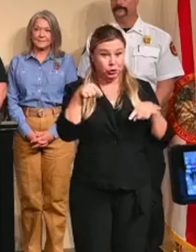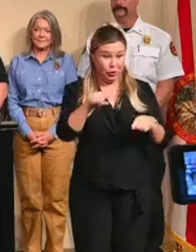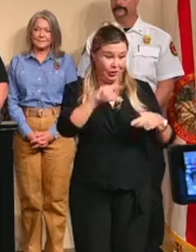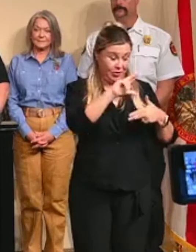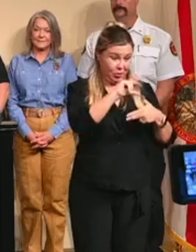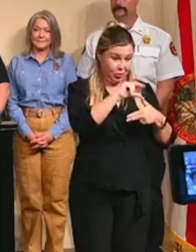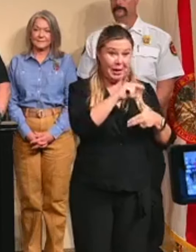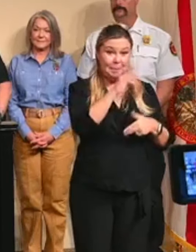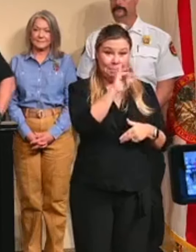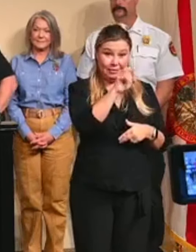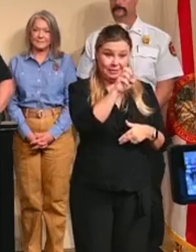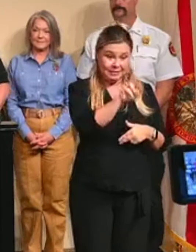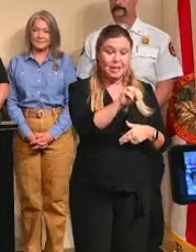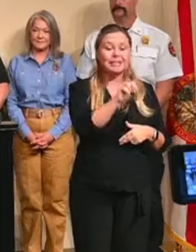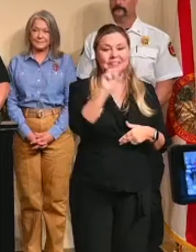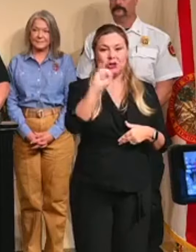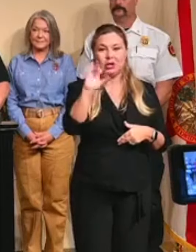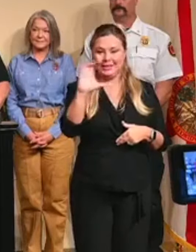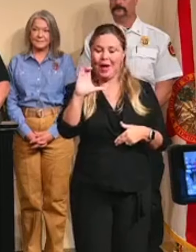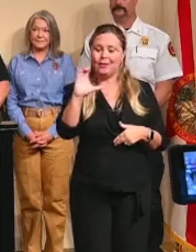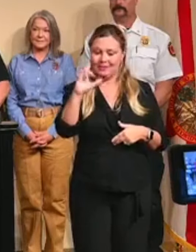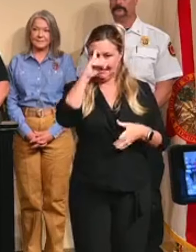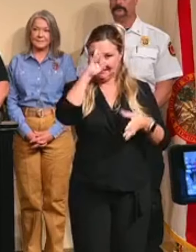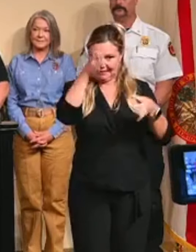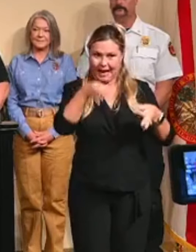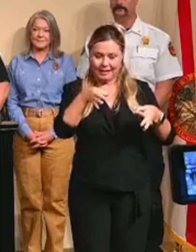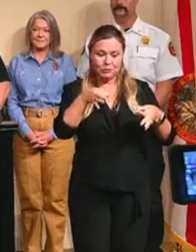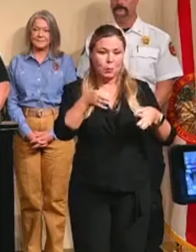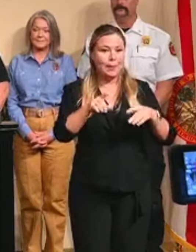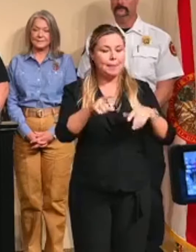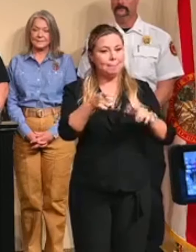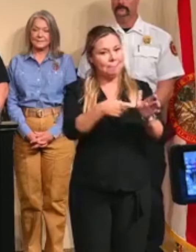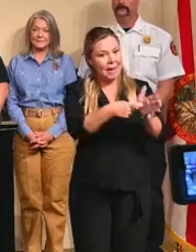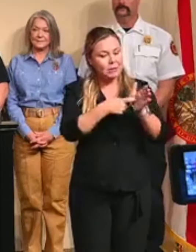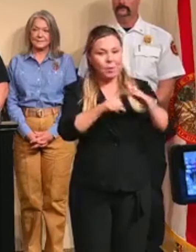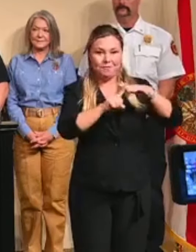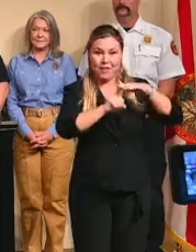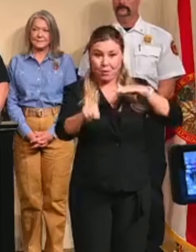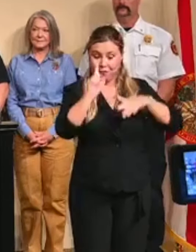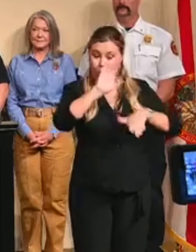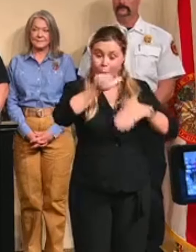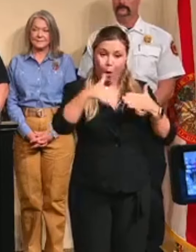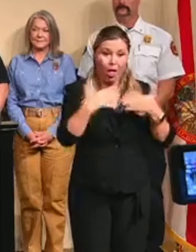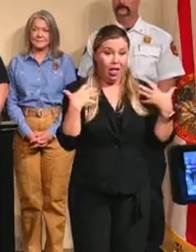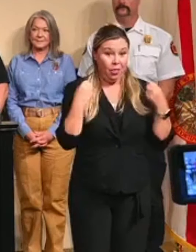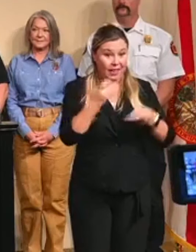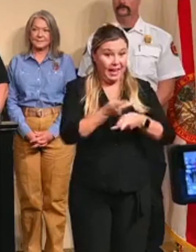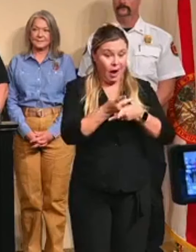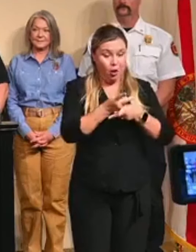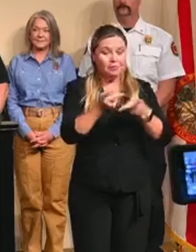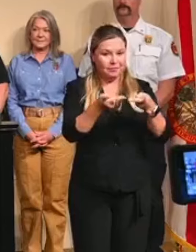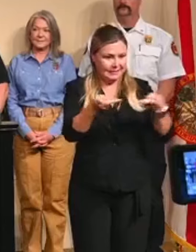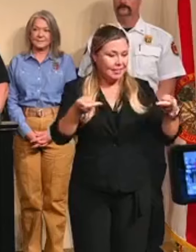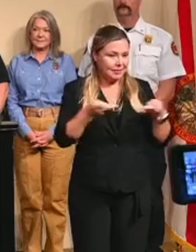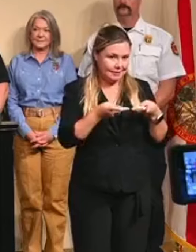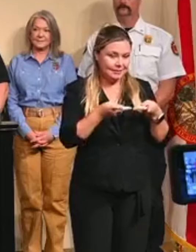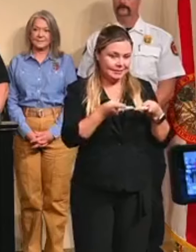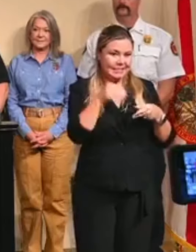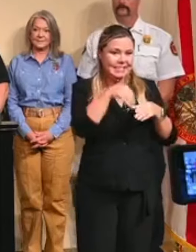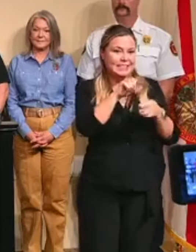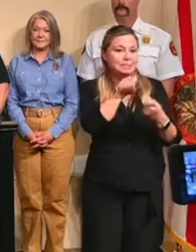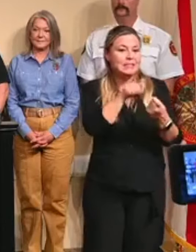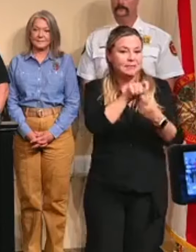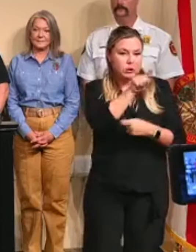Hurricane Milton, St. John's County has issued a mandatory evacuation order for all healthcare facilities located in the following